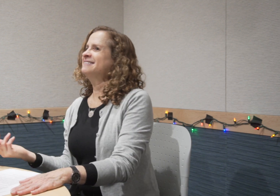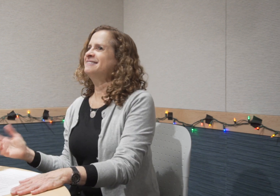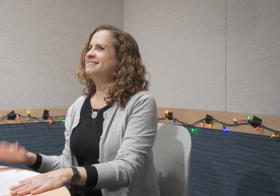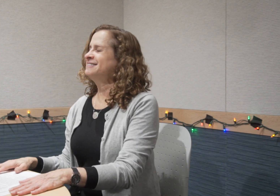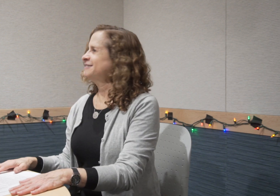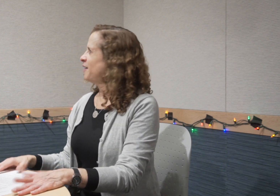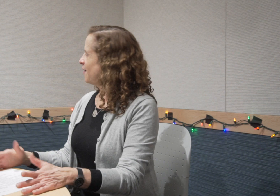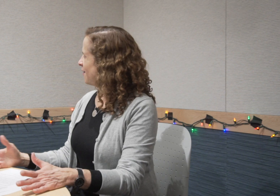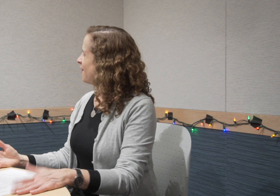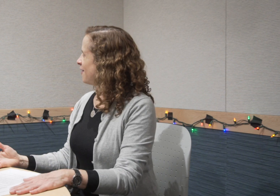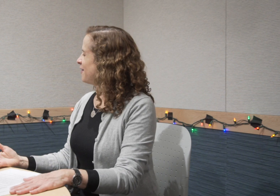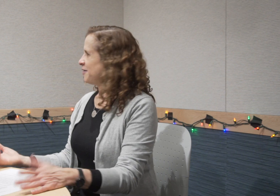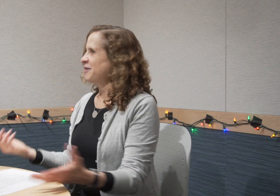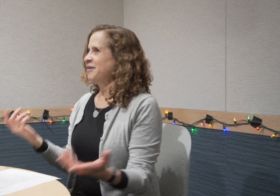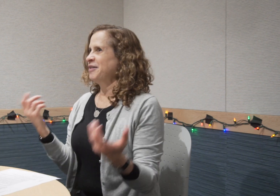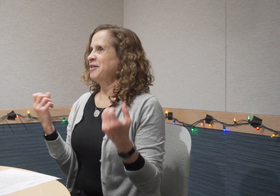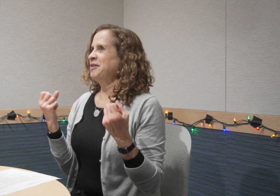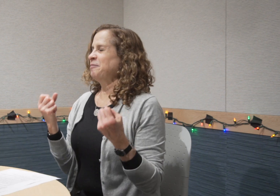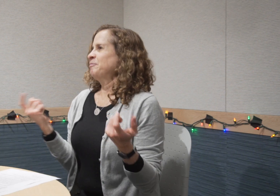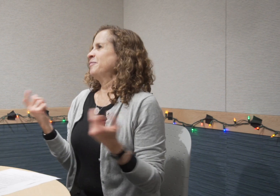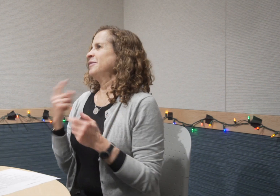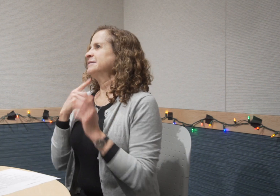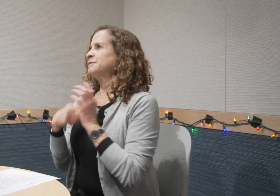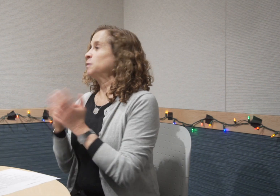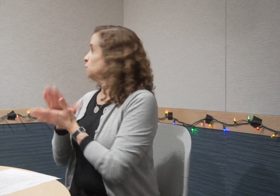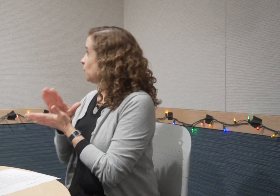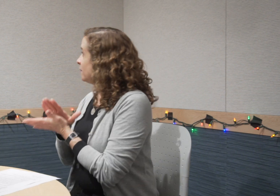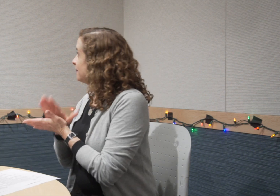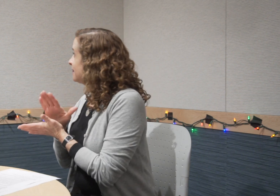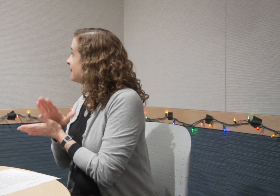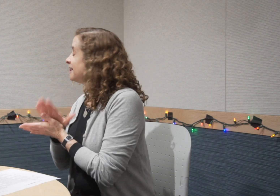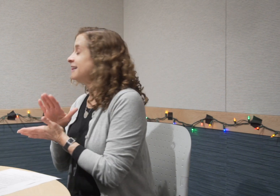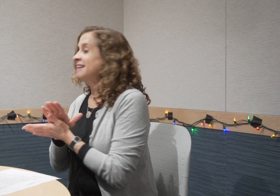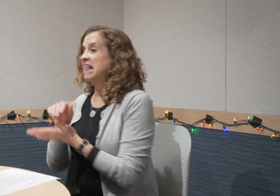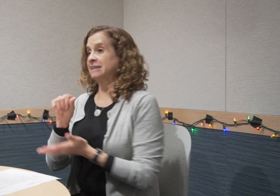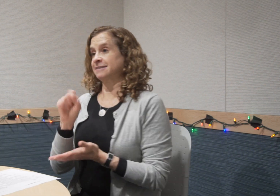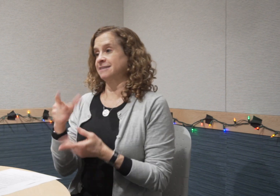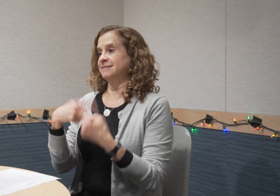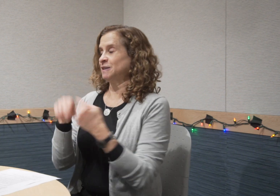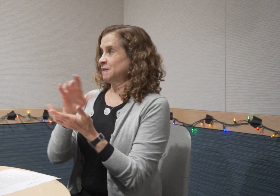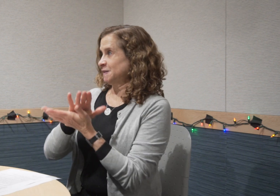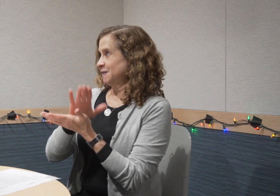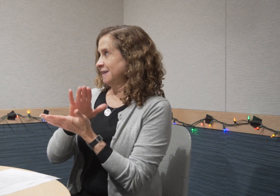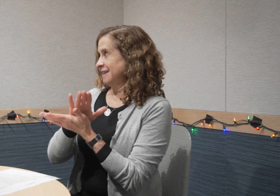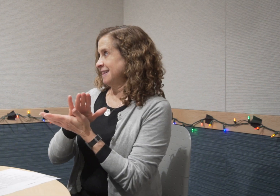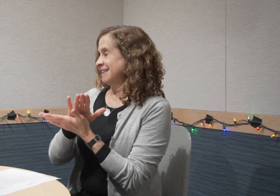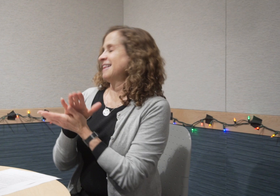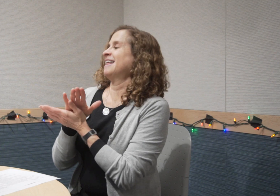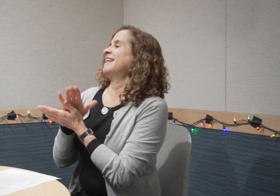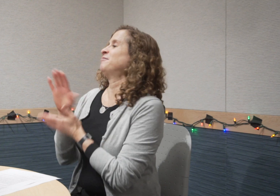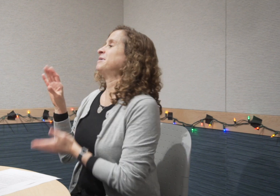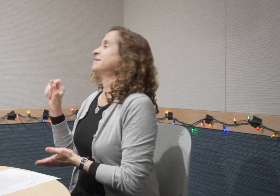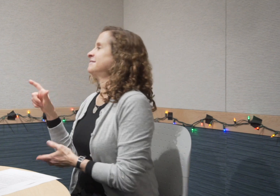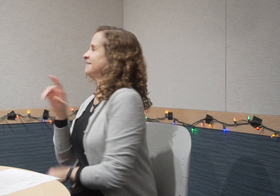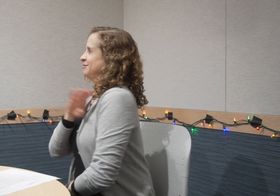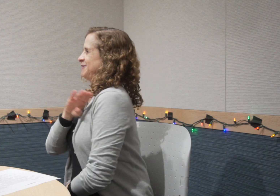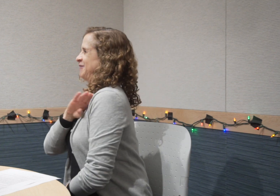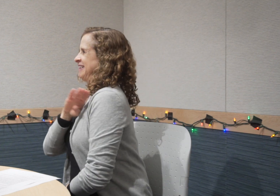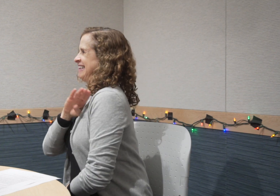meat. So they're really radically different. School is another one. In ASL, this is our sign for school. In BSL, this is